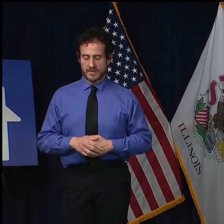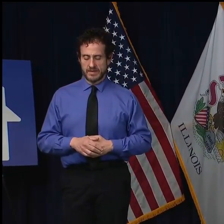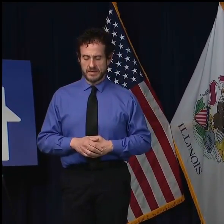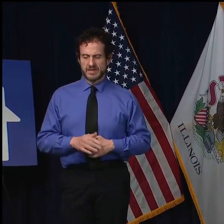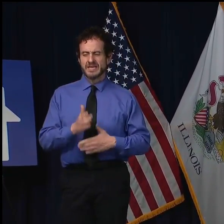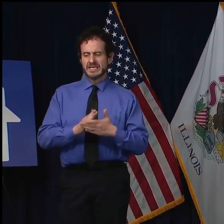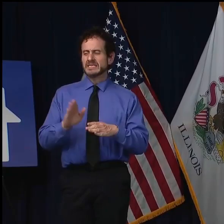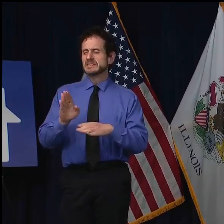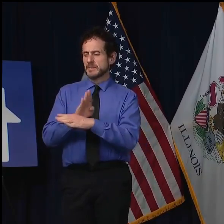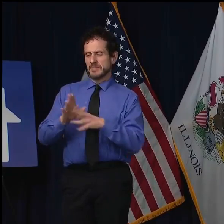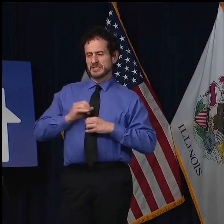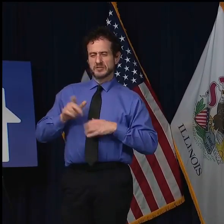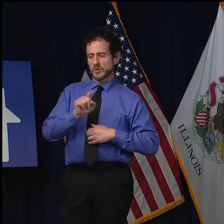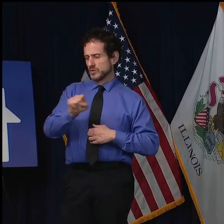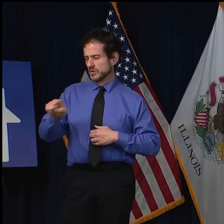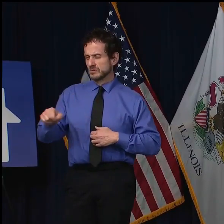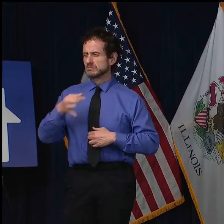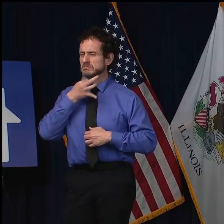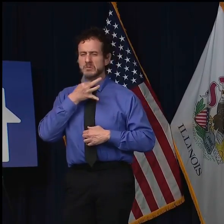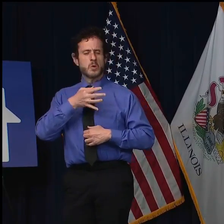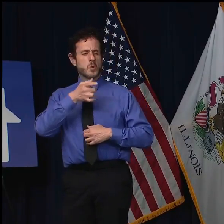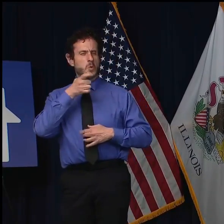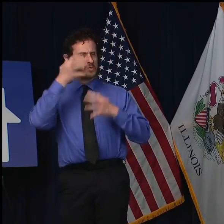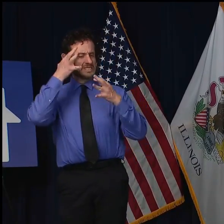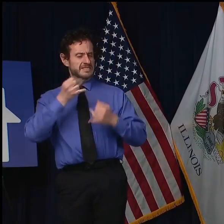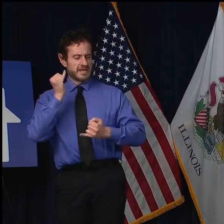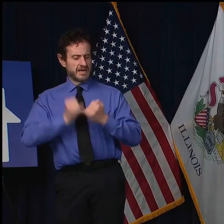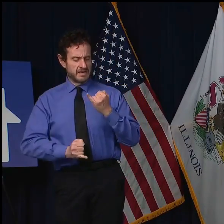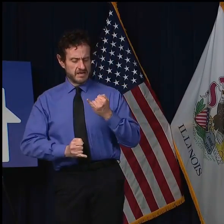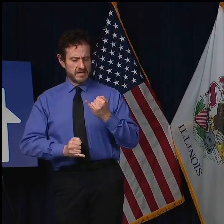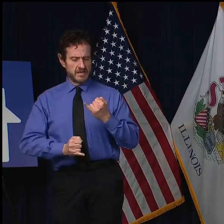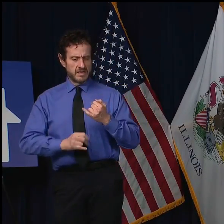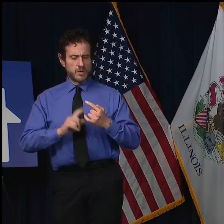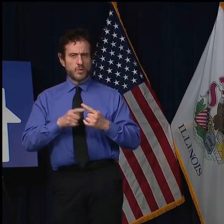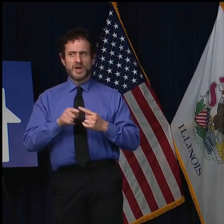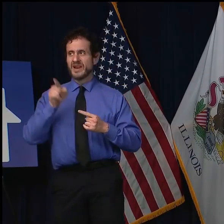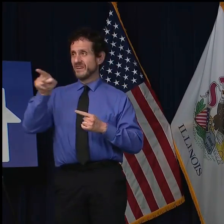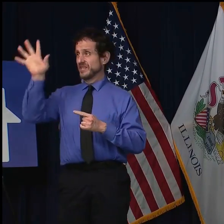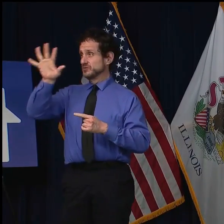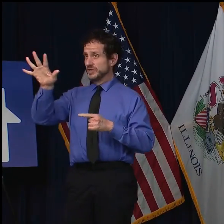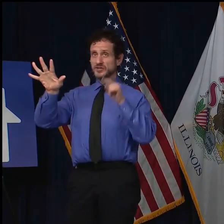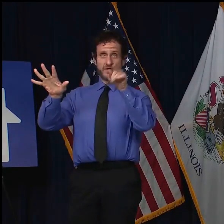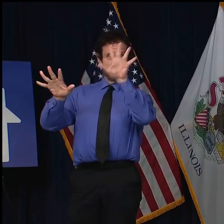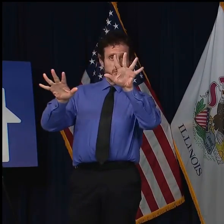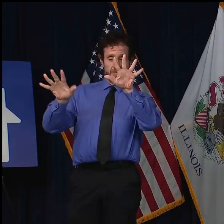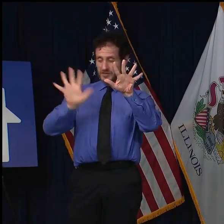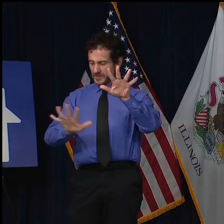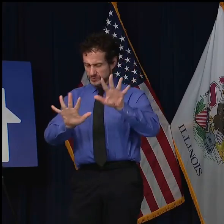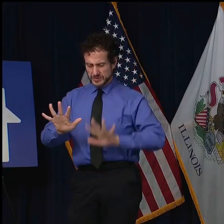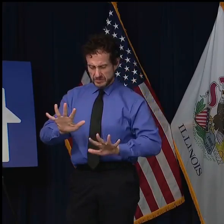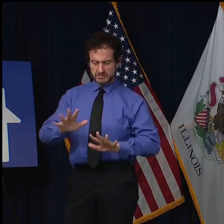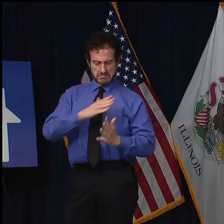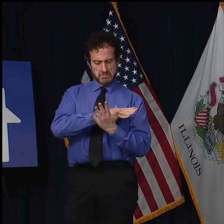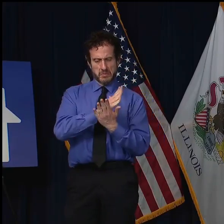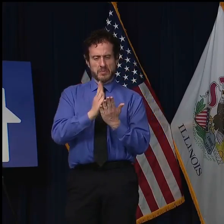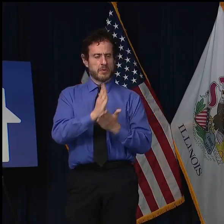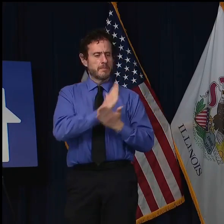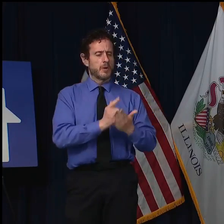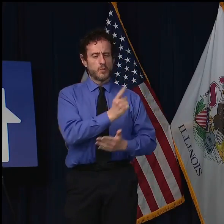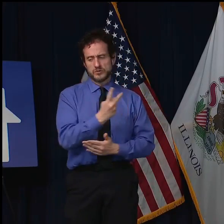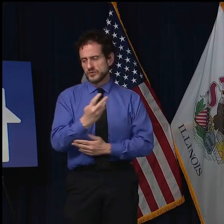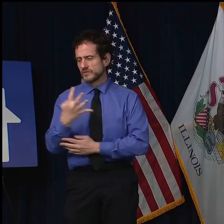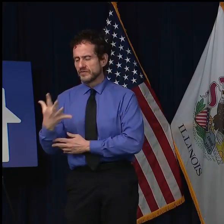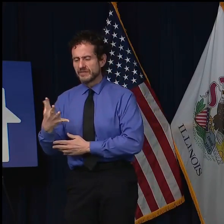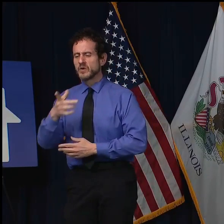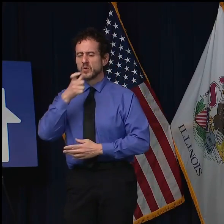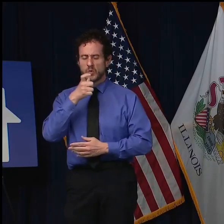business owners are wondering who is going to be making the final decision on when regions may move through the 5-phase plan. Is it county board chairpersons,